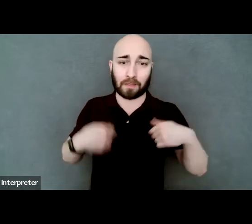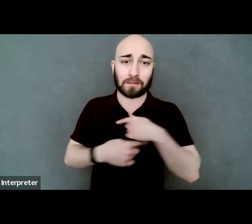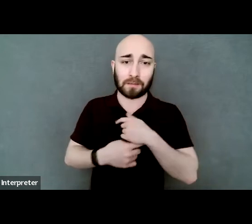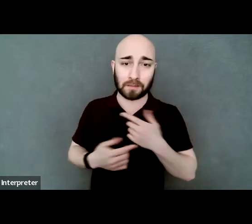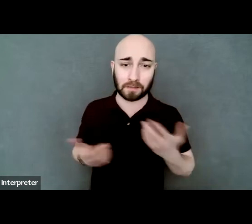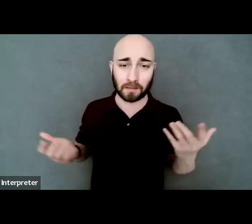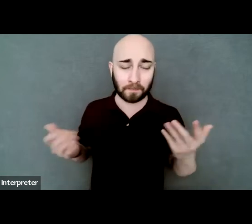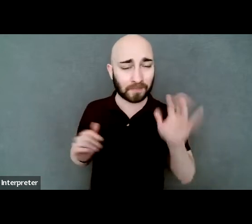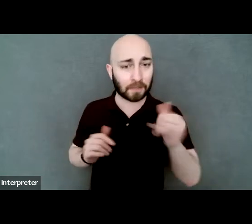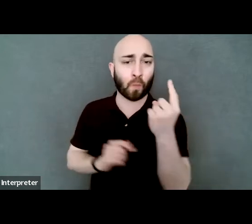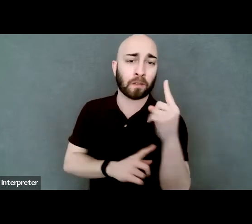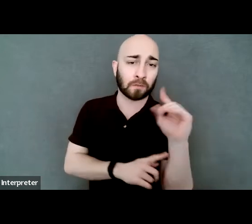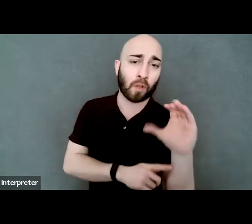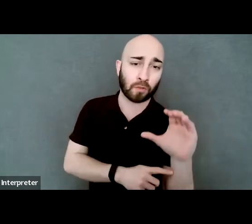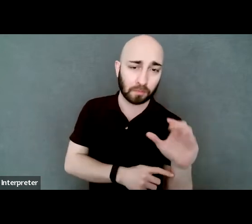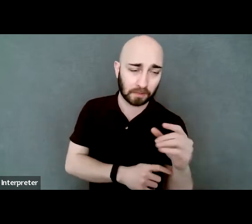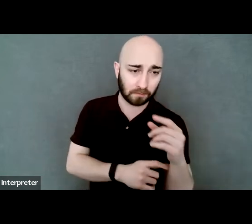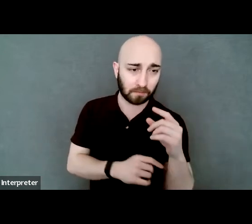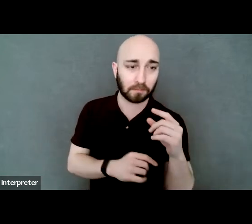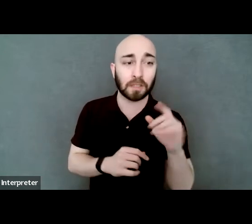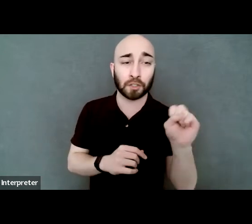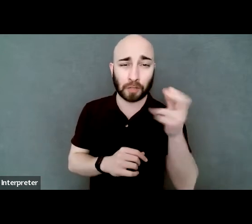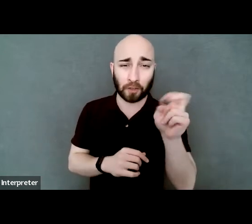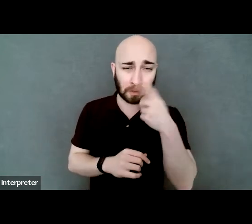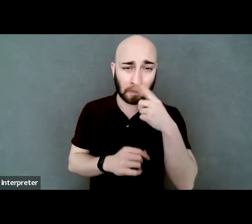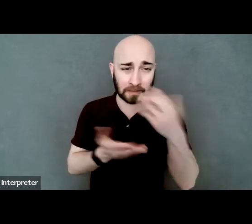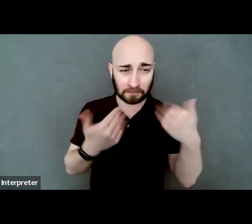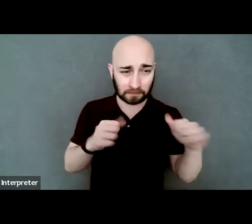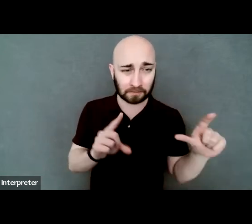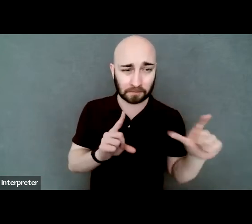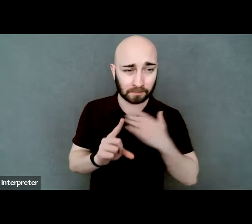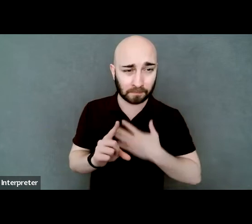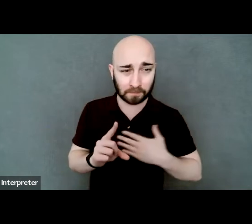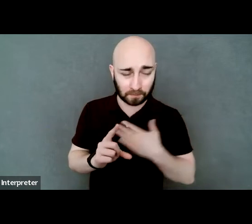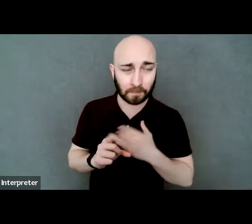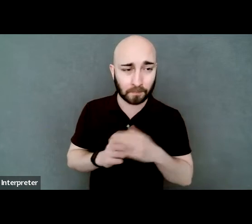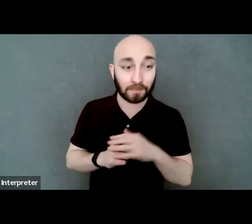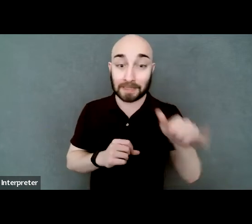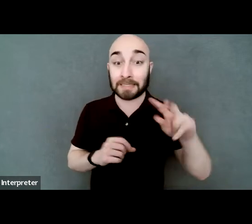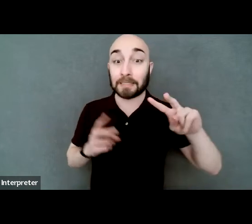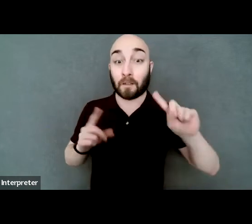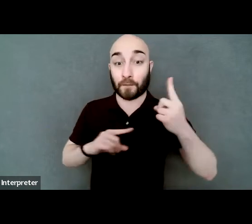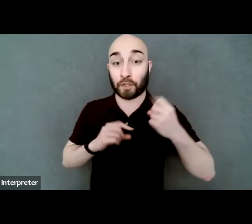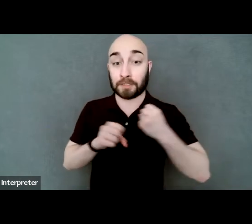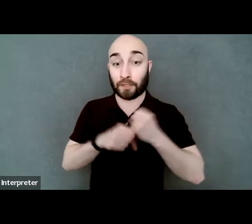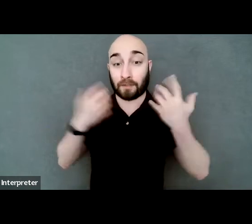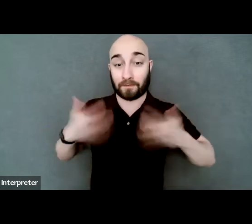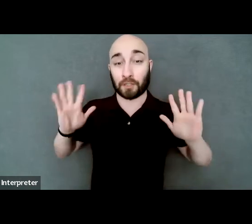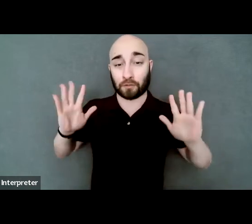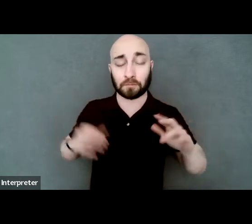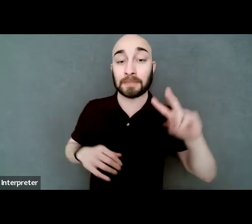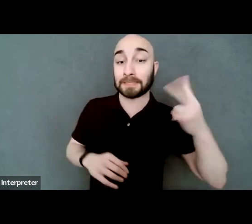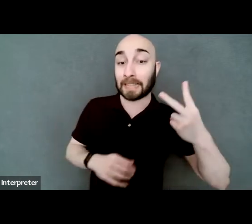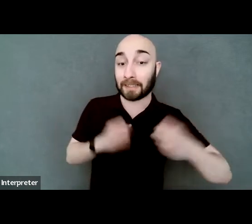that's one document. So that's the first year. And Sharon, if you can move to the next slide. So the second year, what we did was we pulled